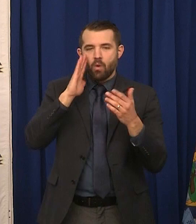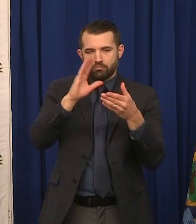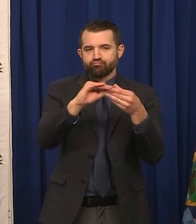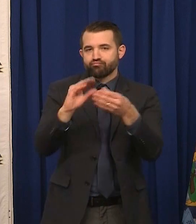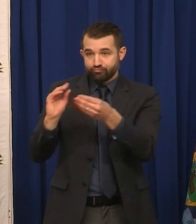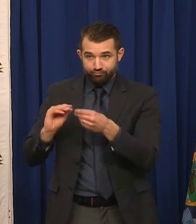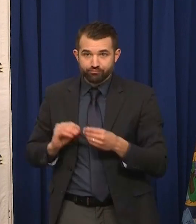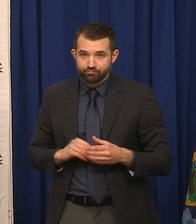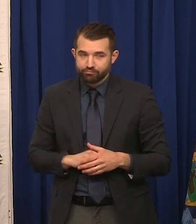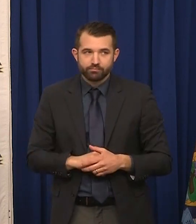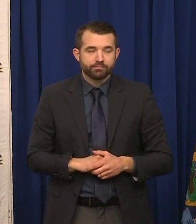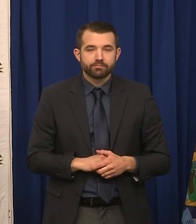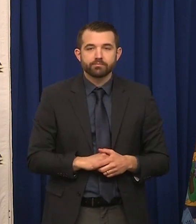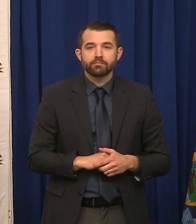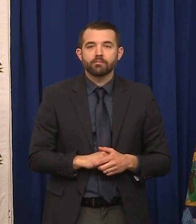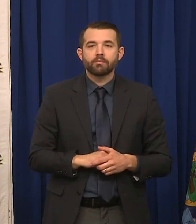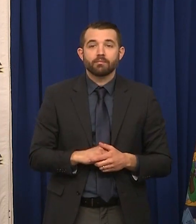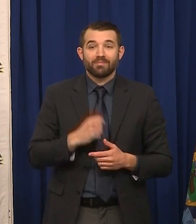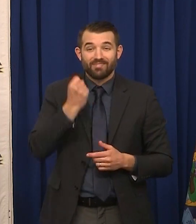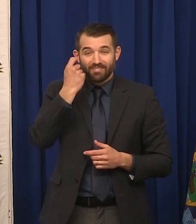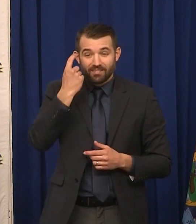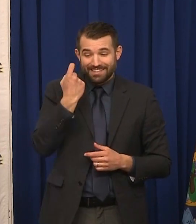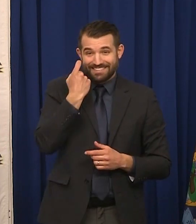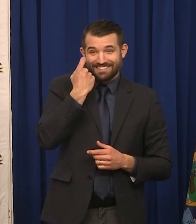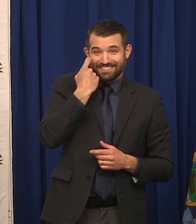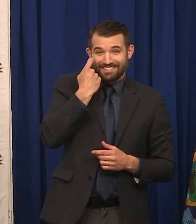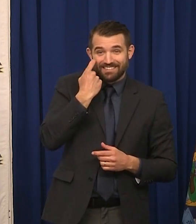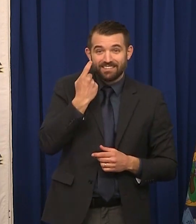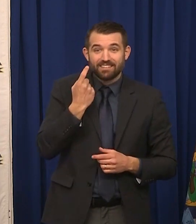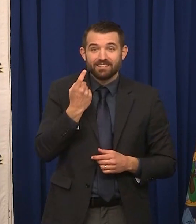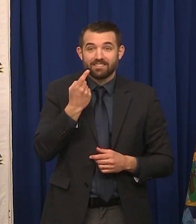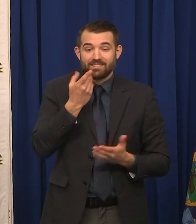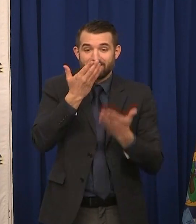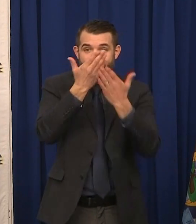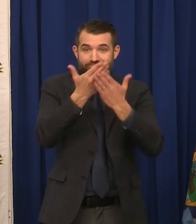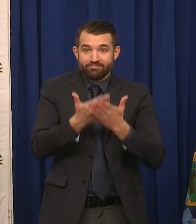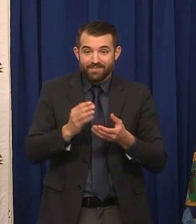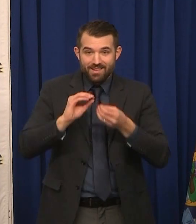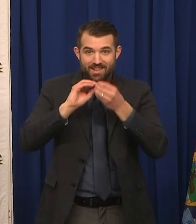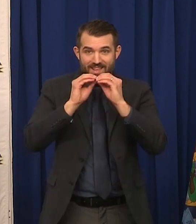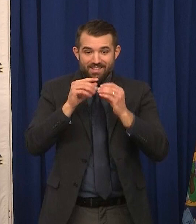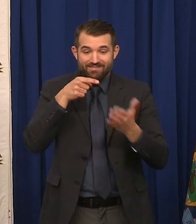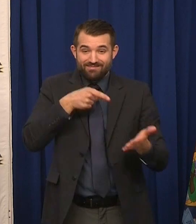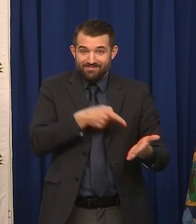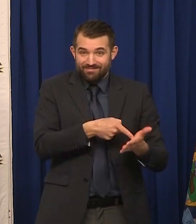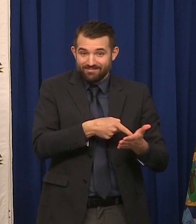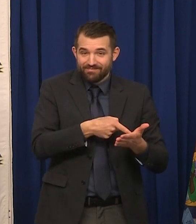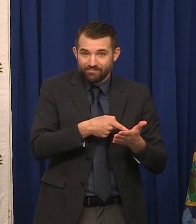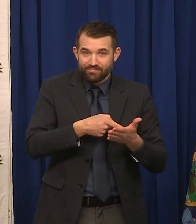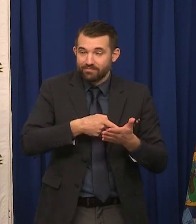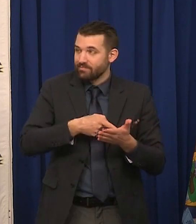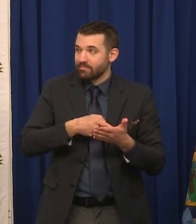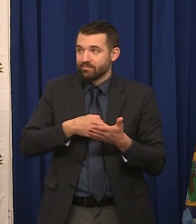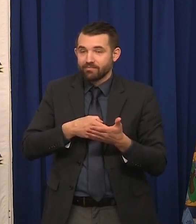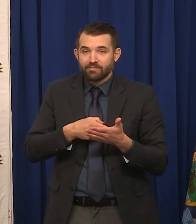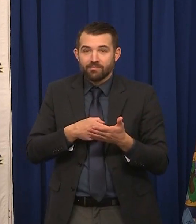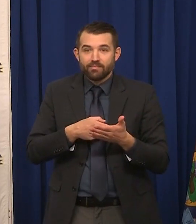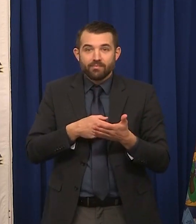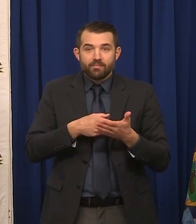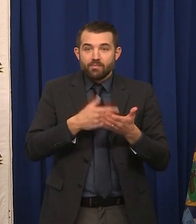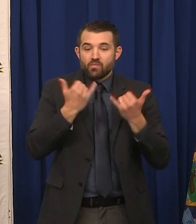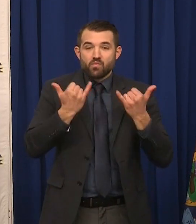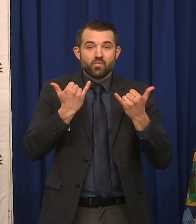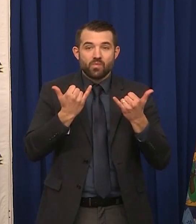that I've seen, again, the use of masks is really something that right now we're focused on providing to